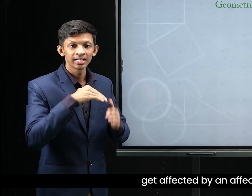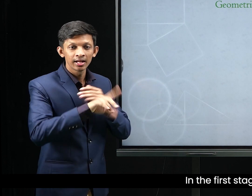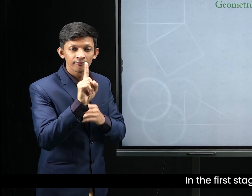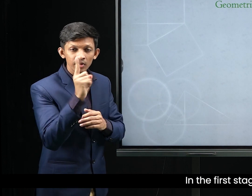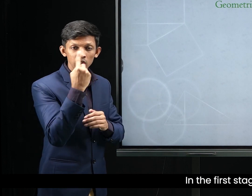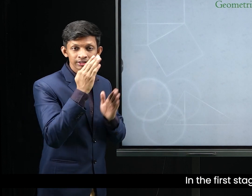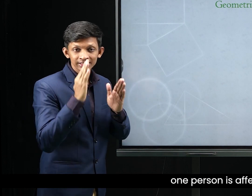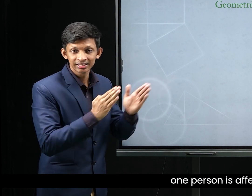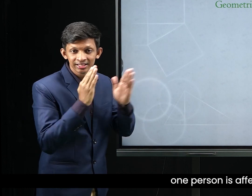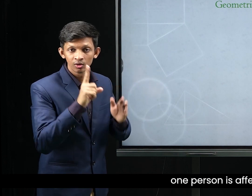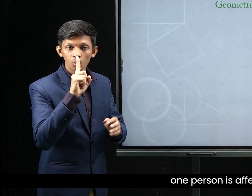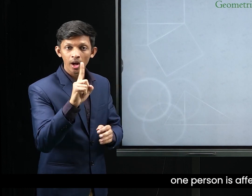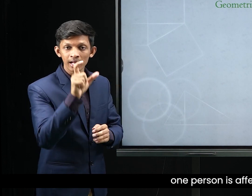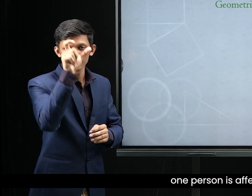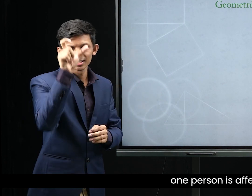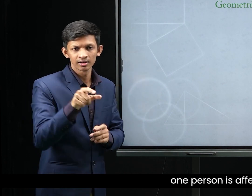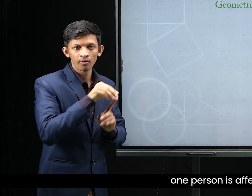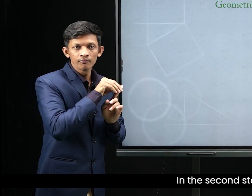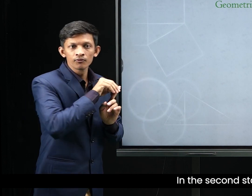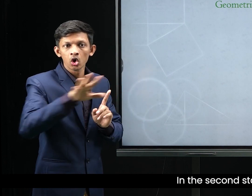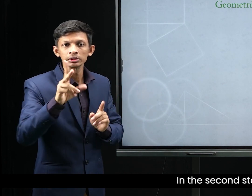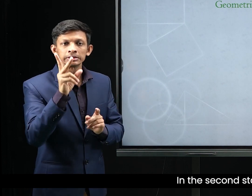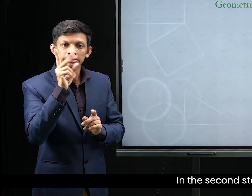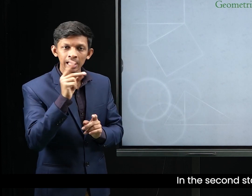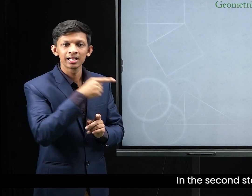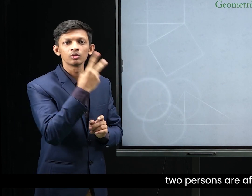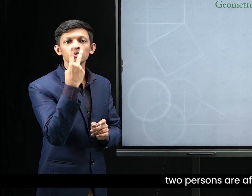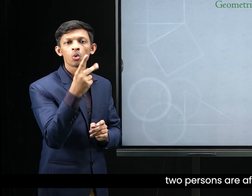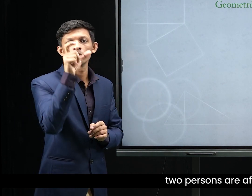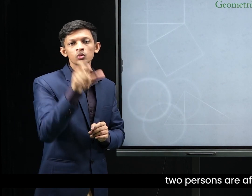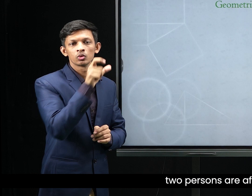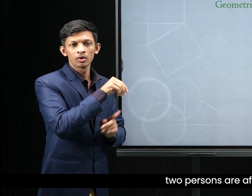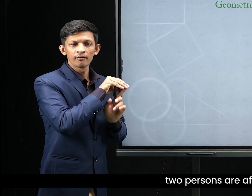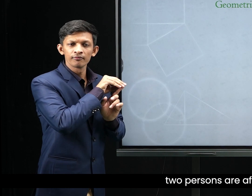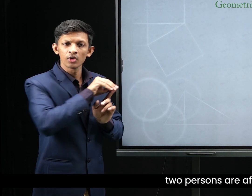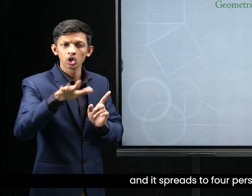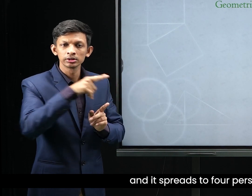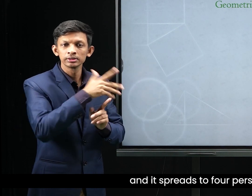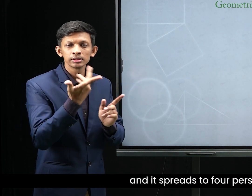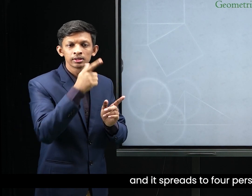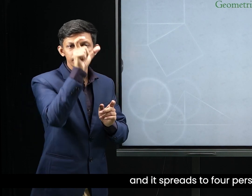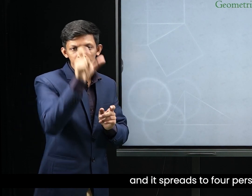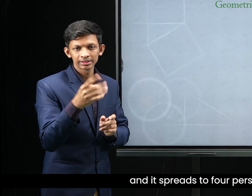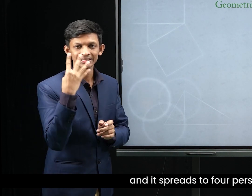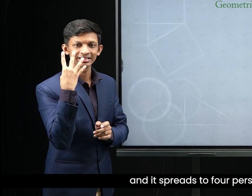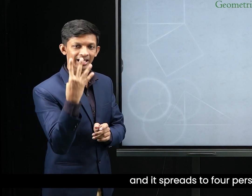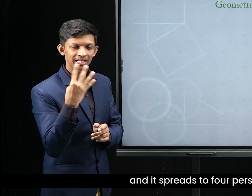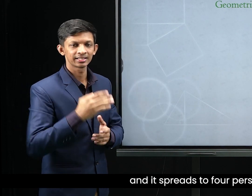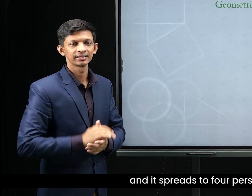In the first stage, one person is affected, in the second stage, two persons are affected and it spreads to 4 persons and so